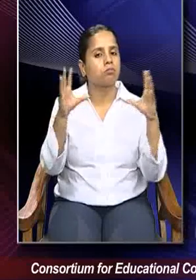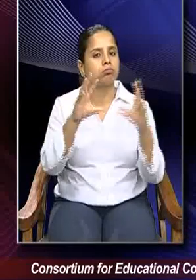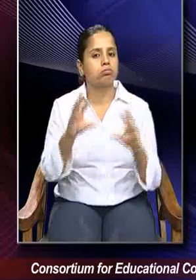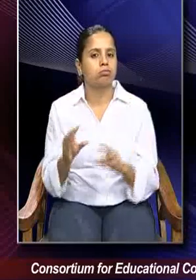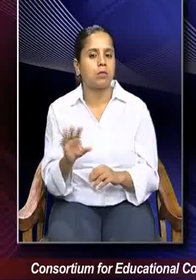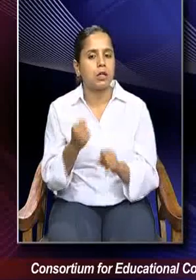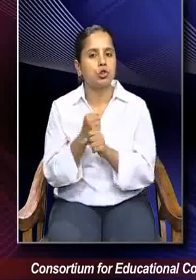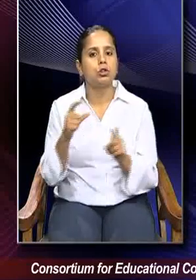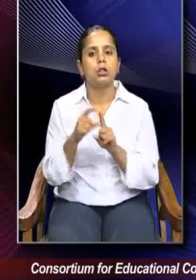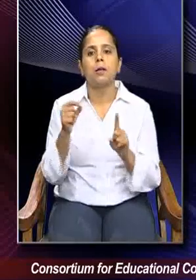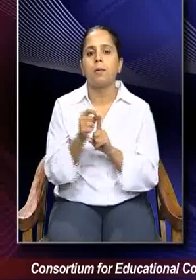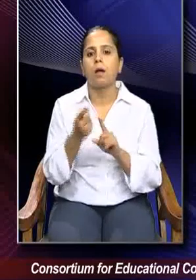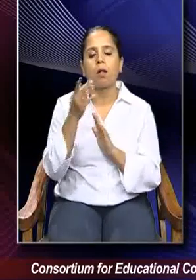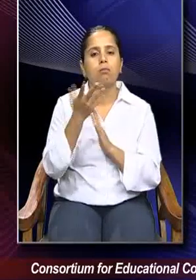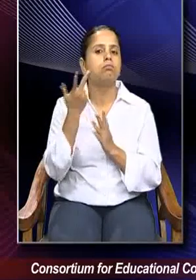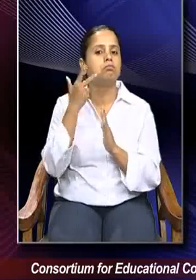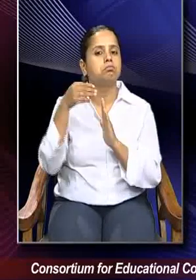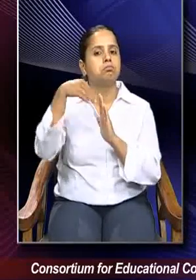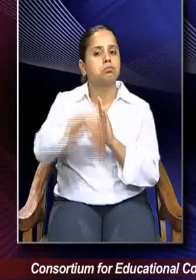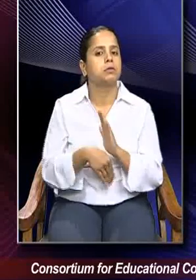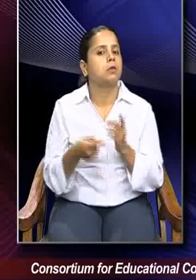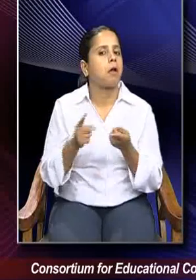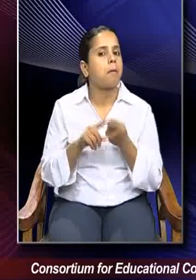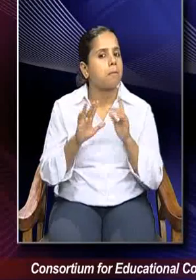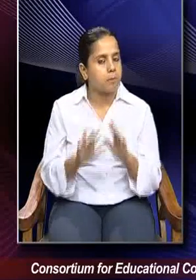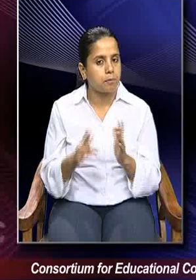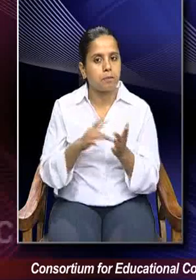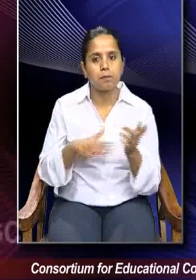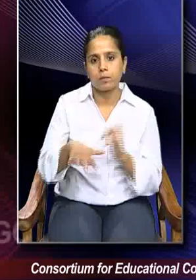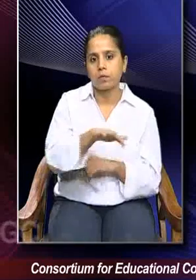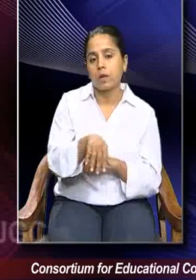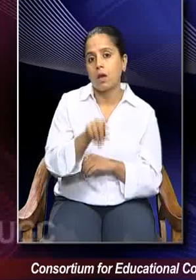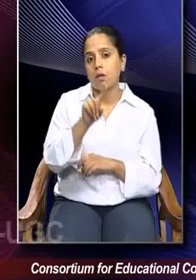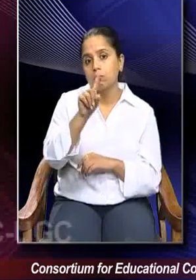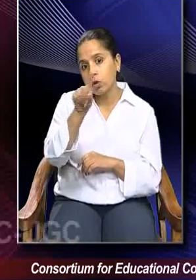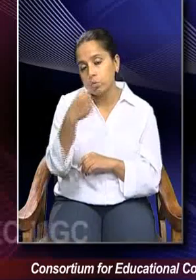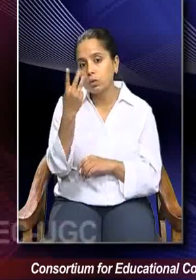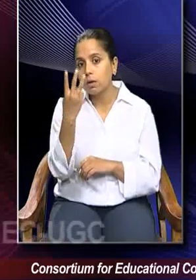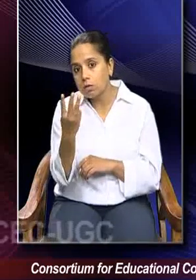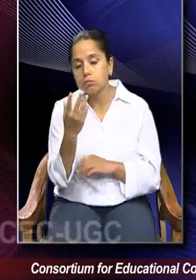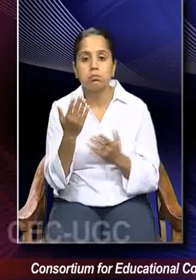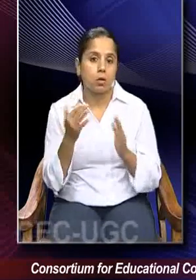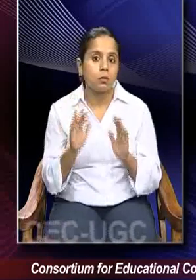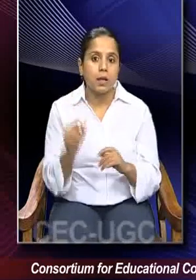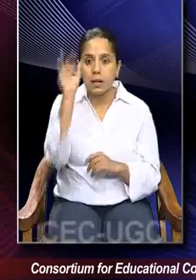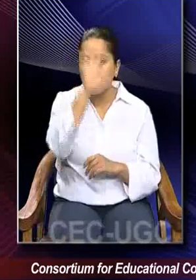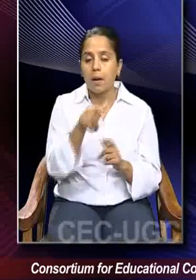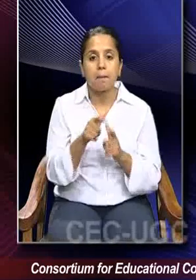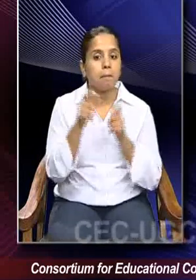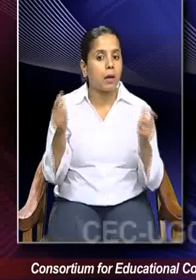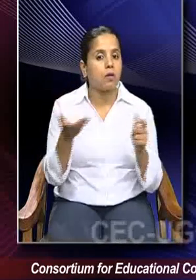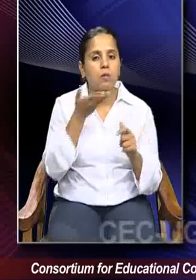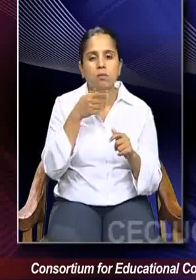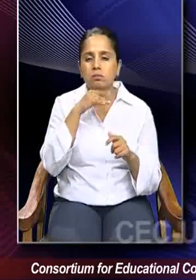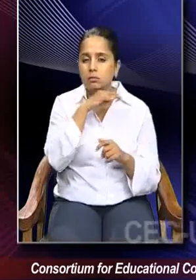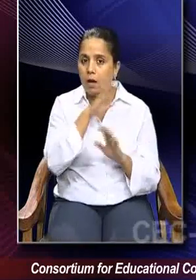reducing GDP growth in the region by up to a third. And India has major water